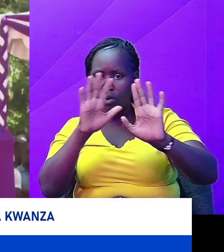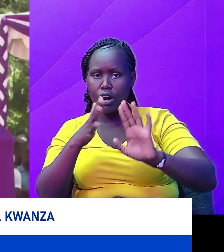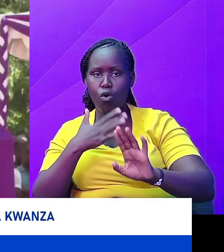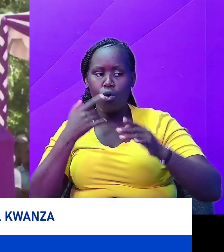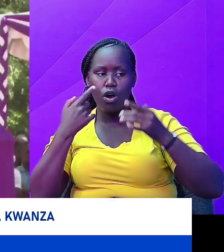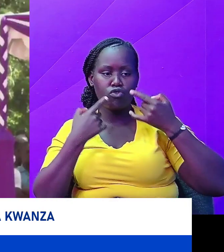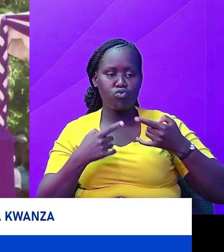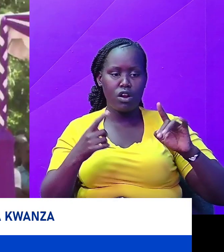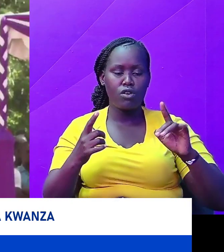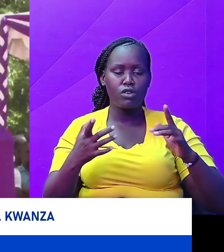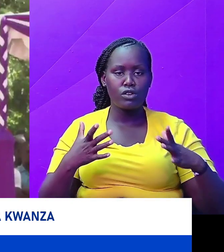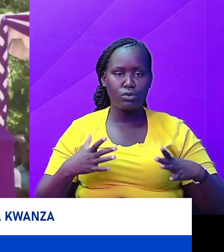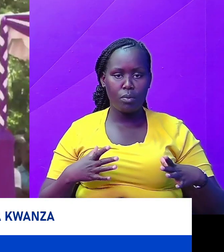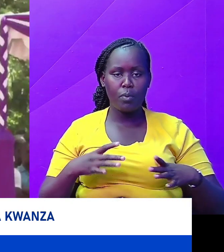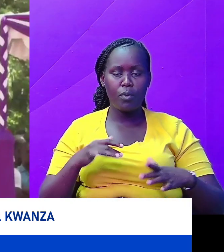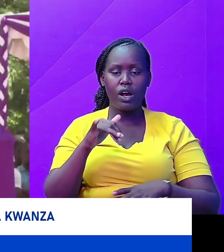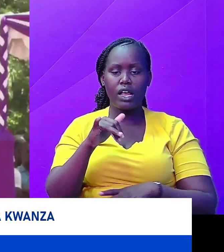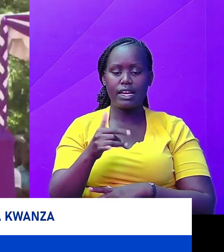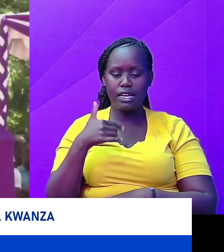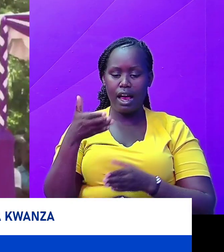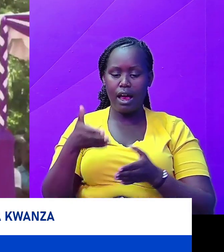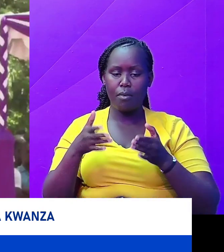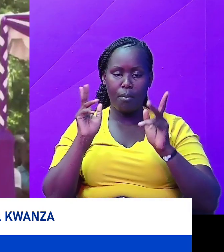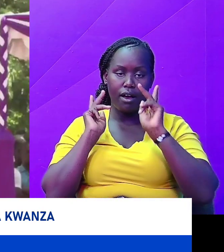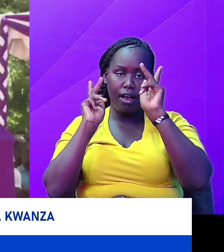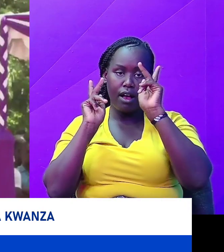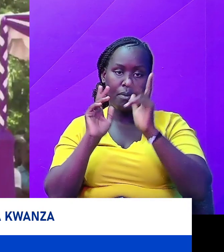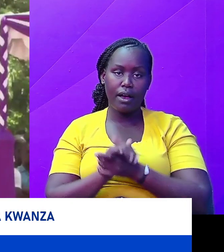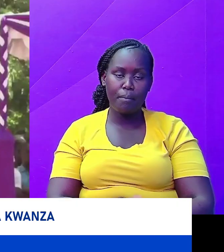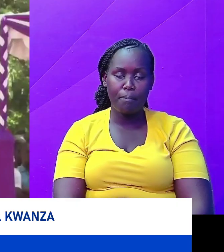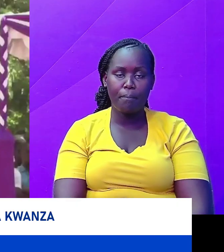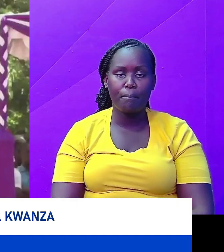wale jamaa ya kwamba hapa Kakamega is